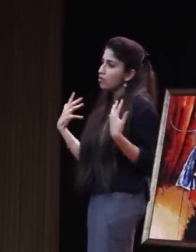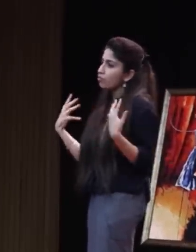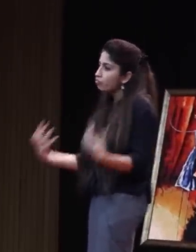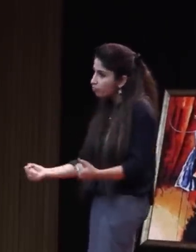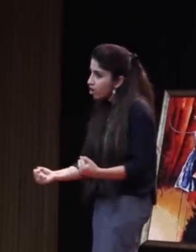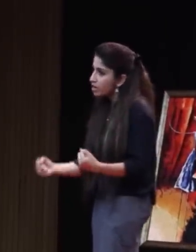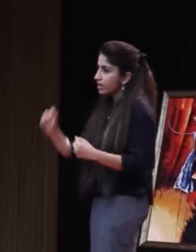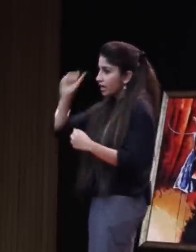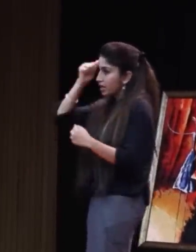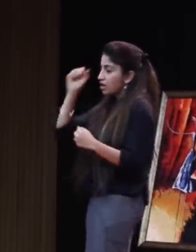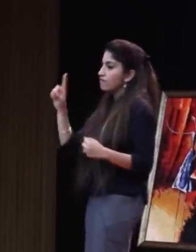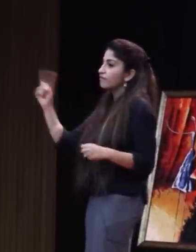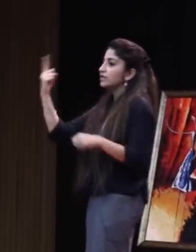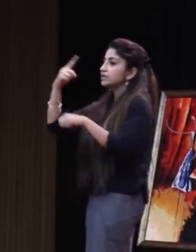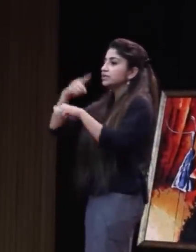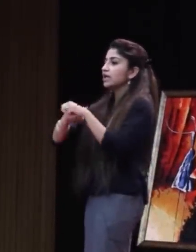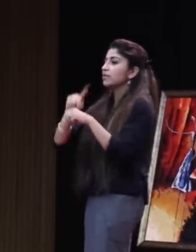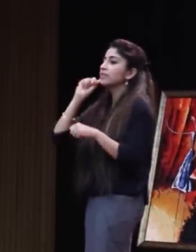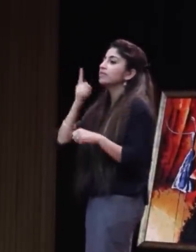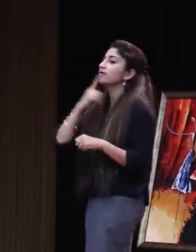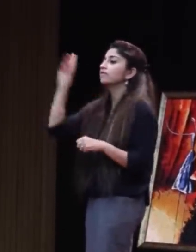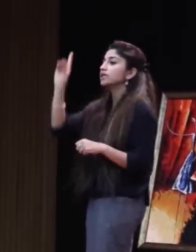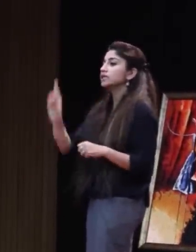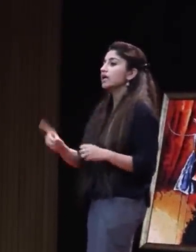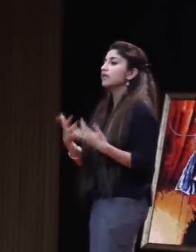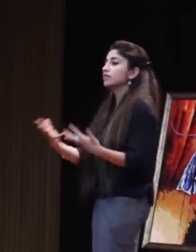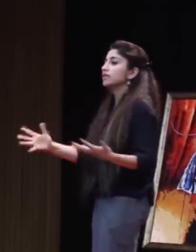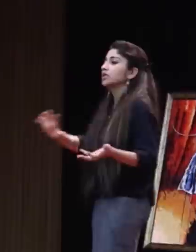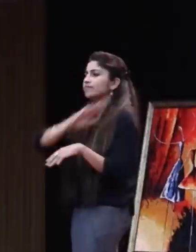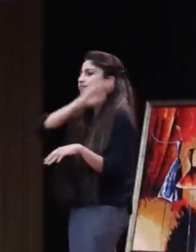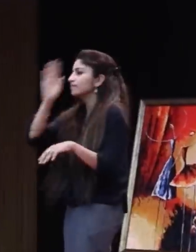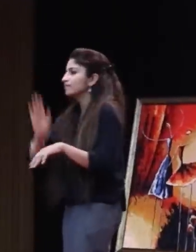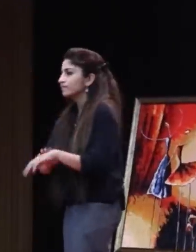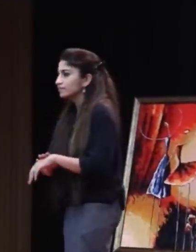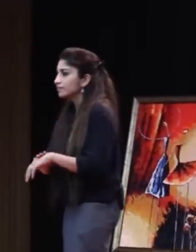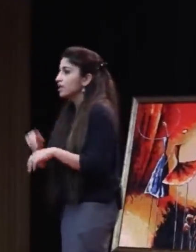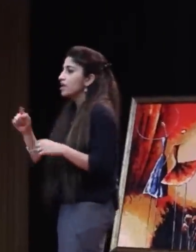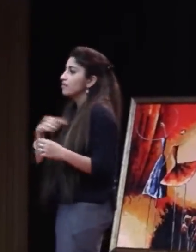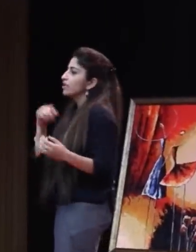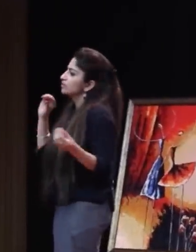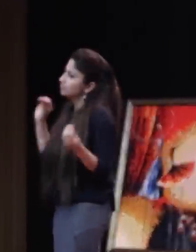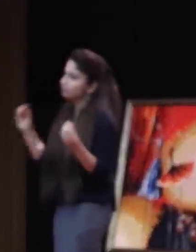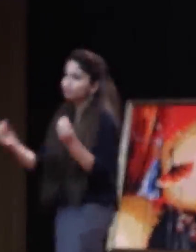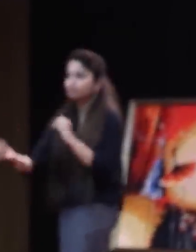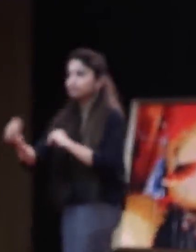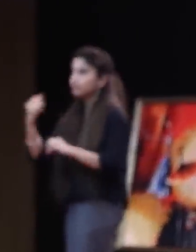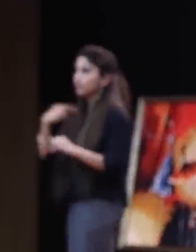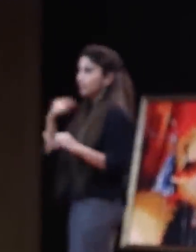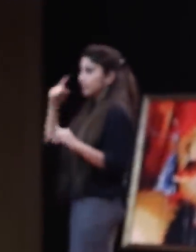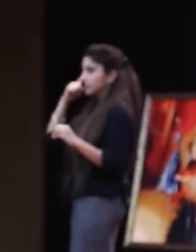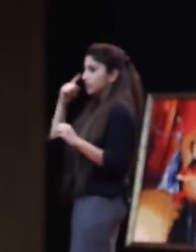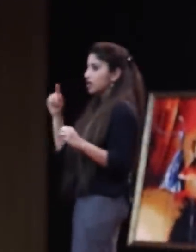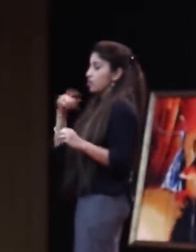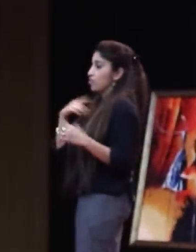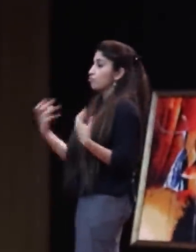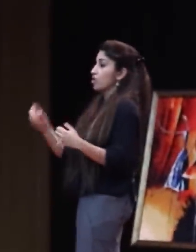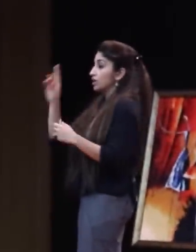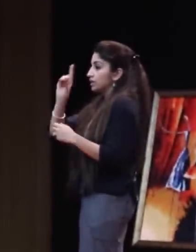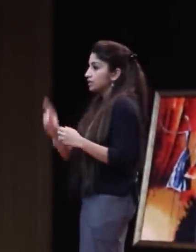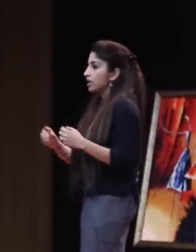India its very first brand, which is managed by and also started working as a design studio. And now,